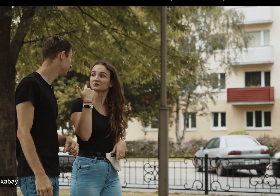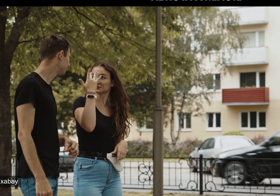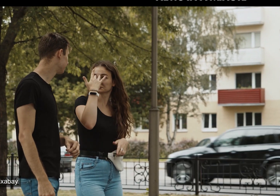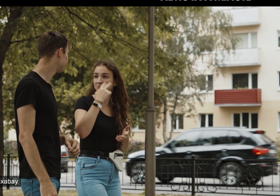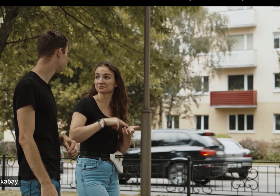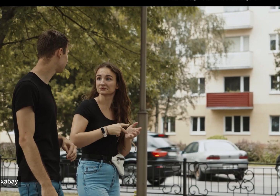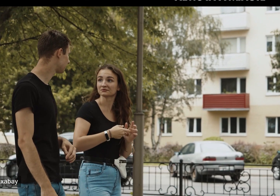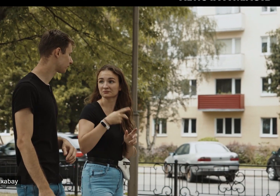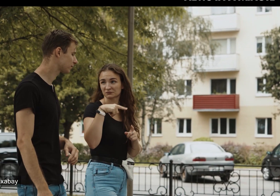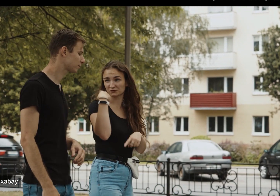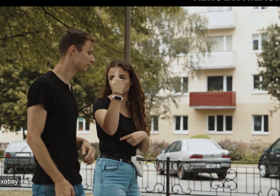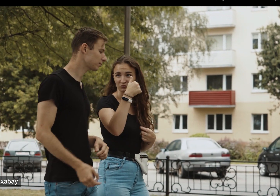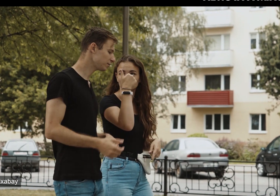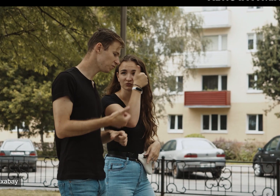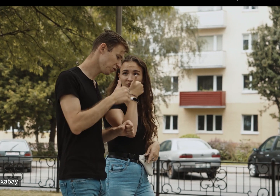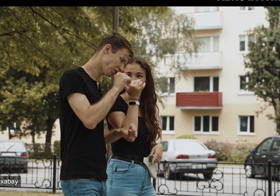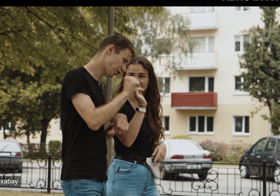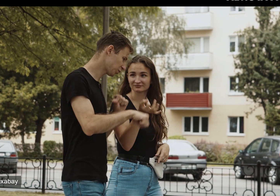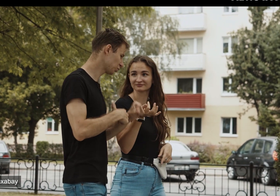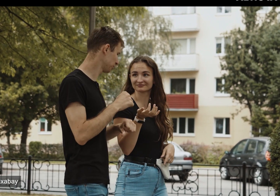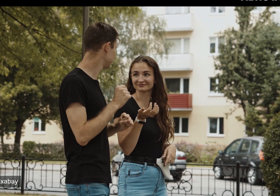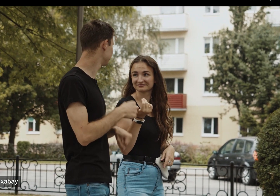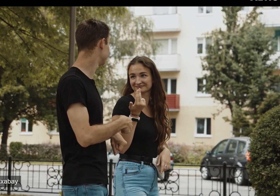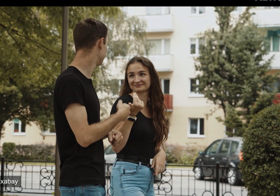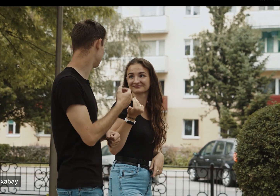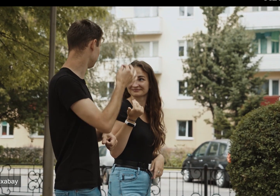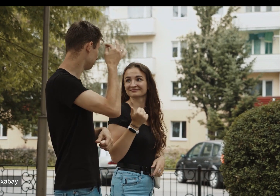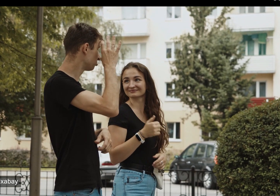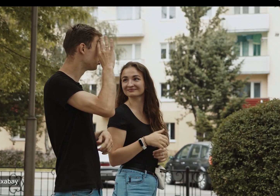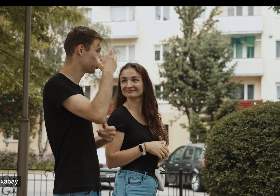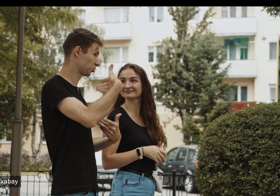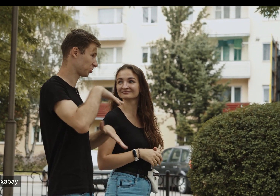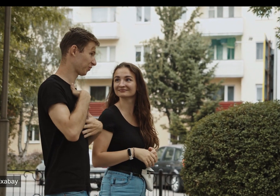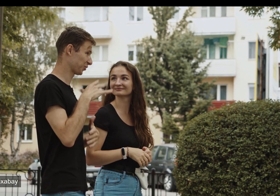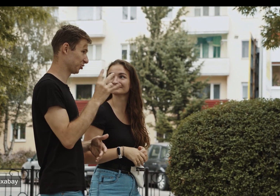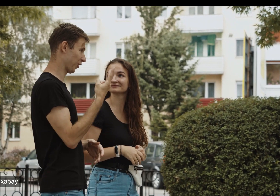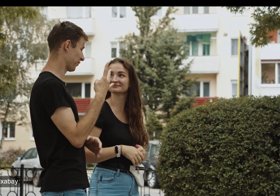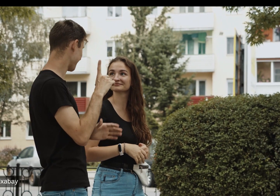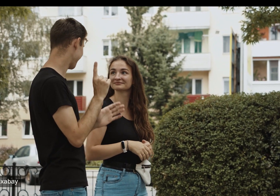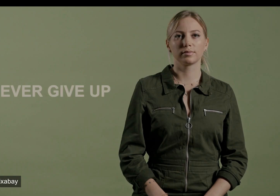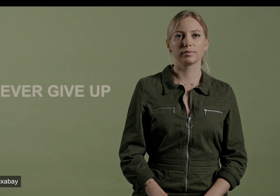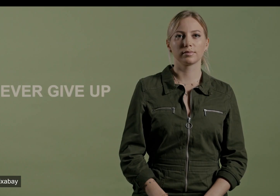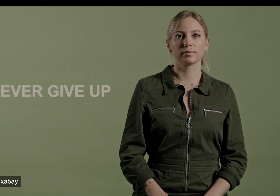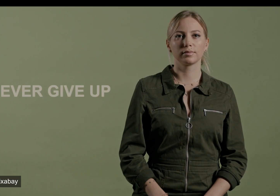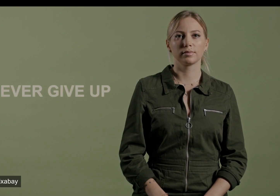might require consequential amendments to other laws. The committee received 58 written submissions from individuals and